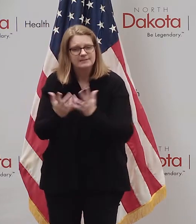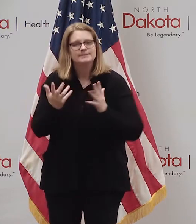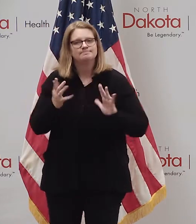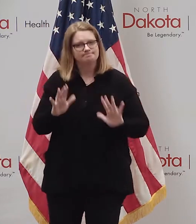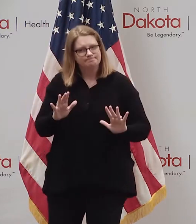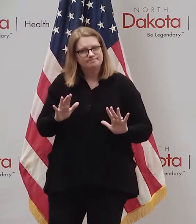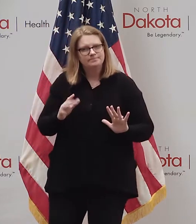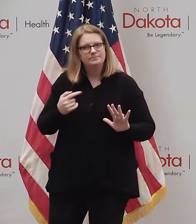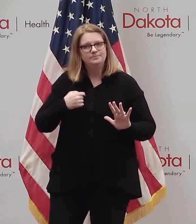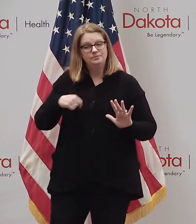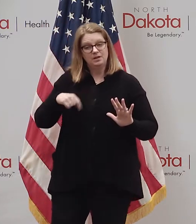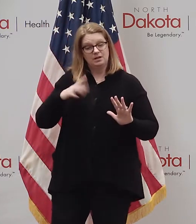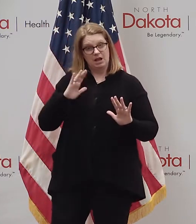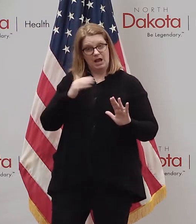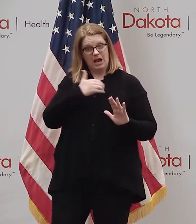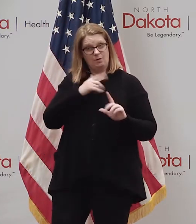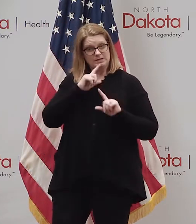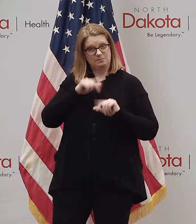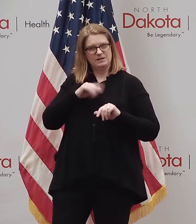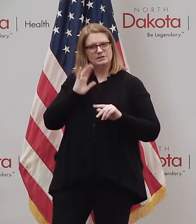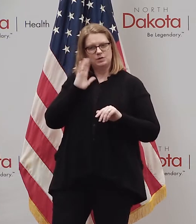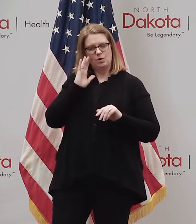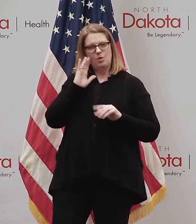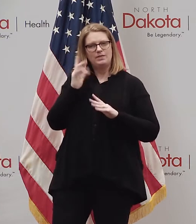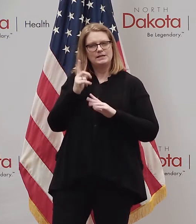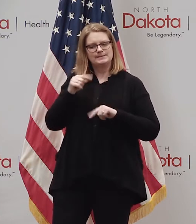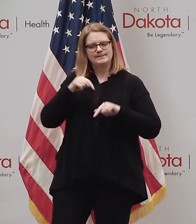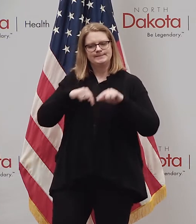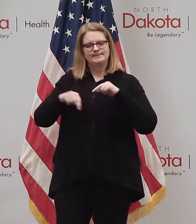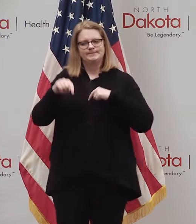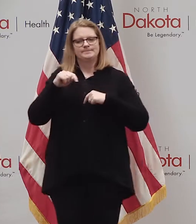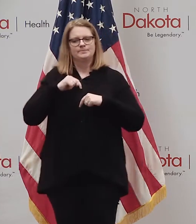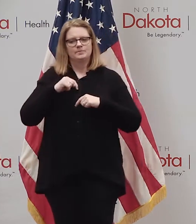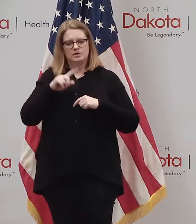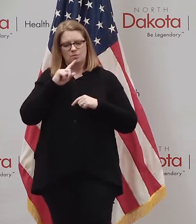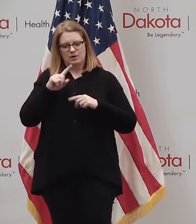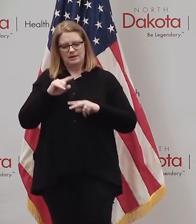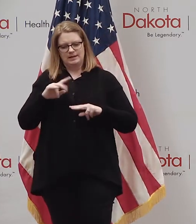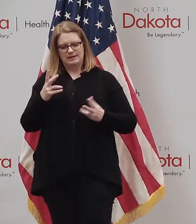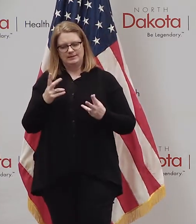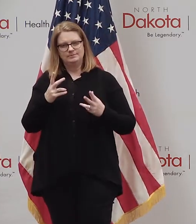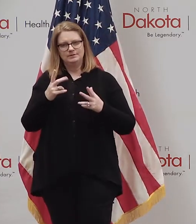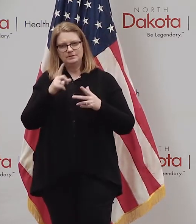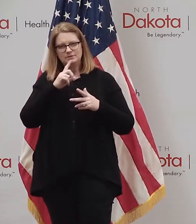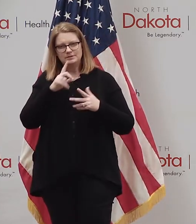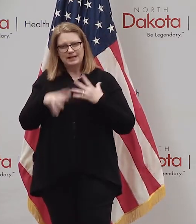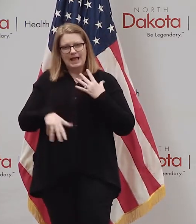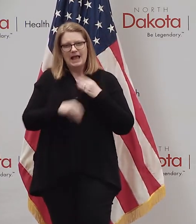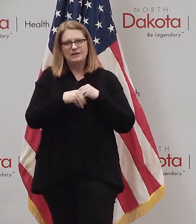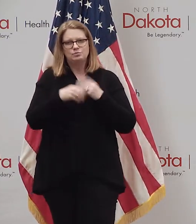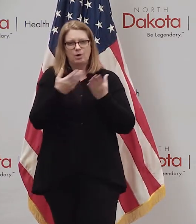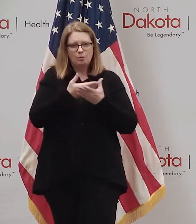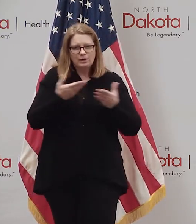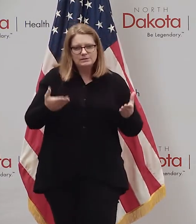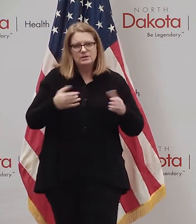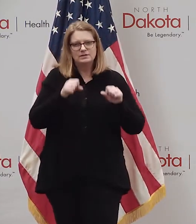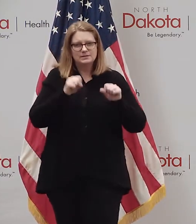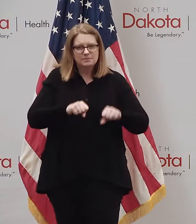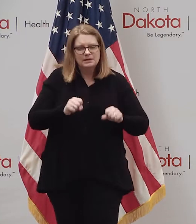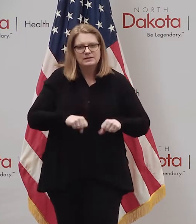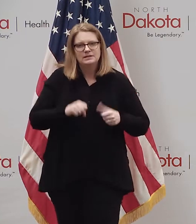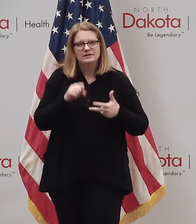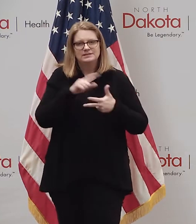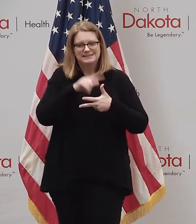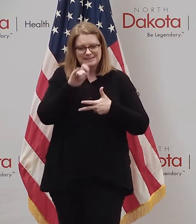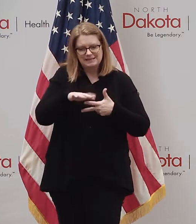response that we had, this pause, if you will, the stepping back, was to give us time to build up our resources and capacity for testing and